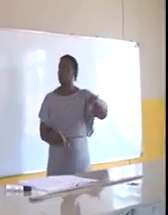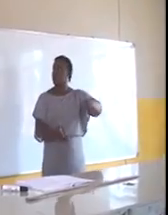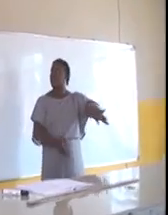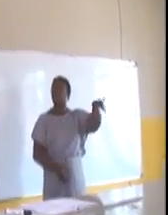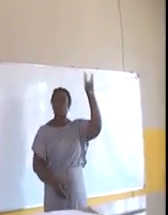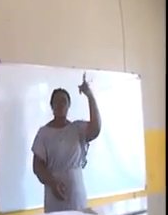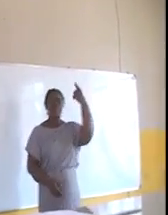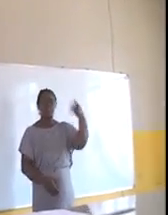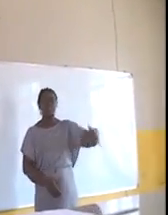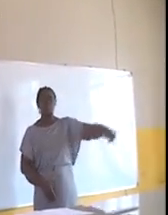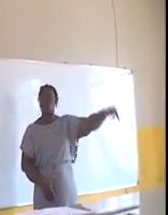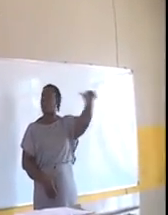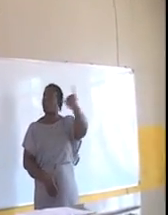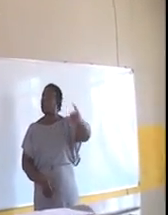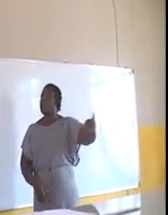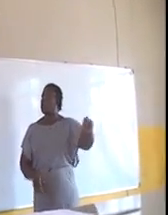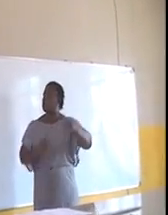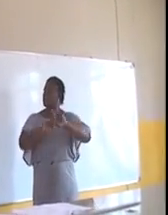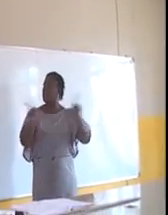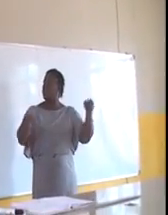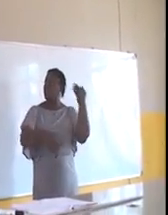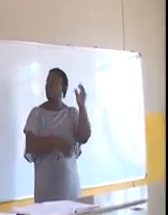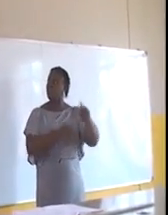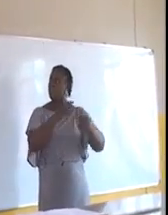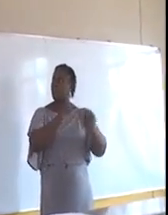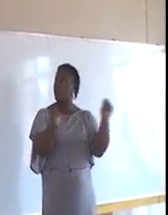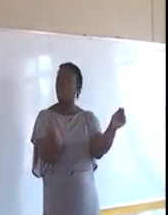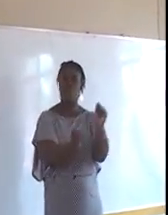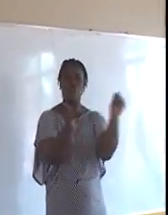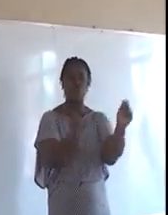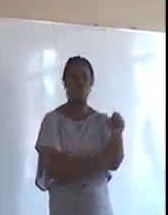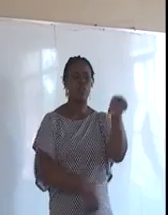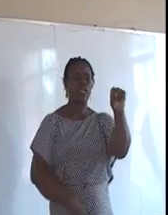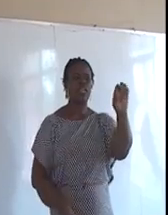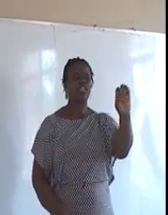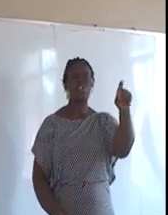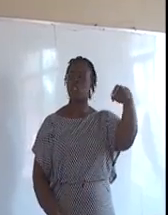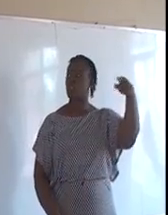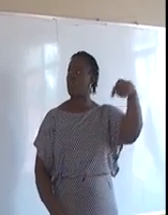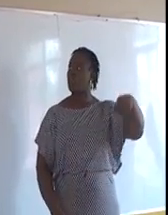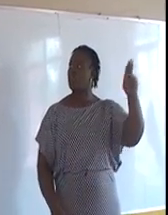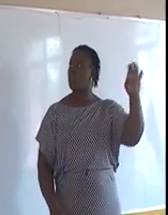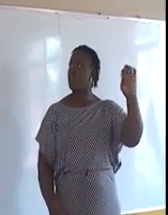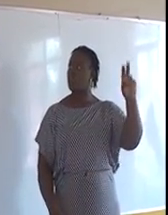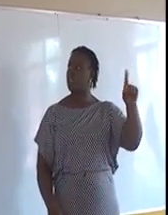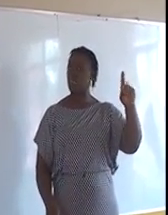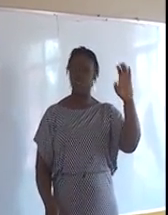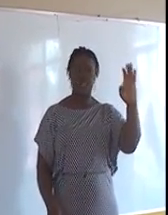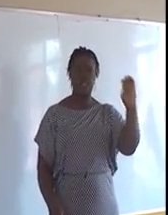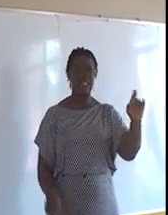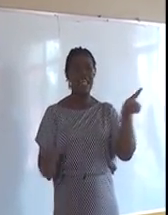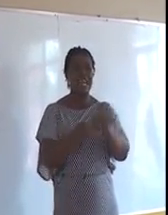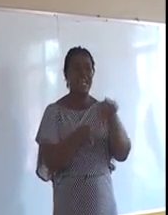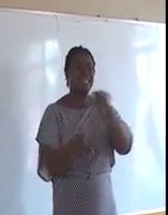This question on the board before us is a sequence as a student,